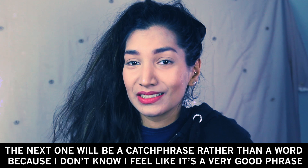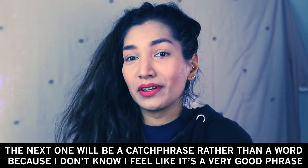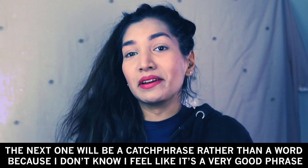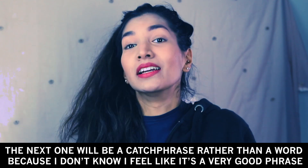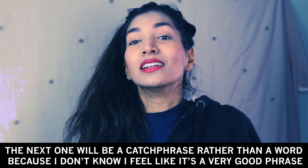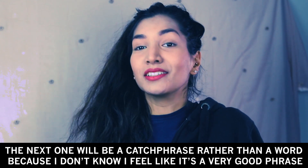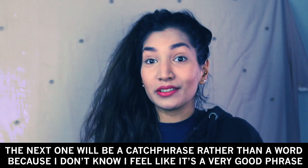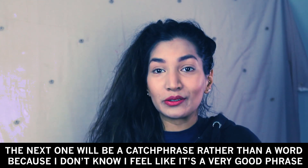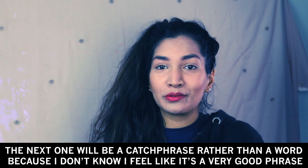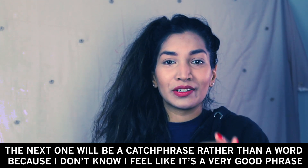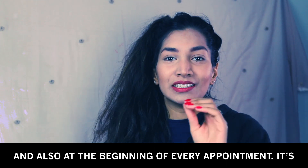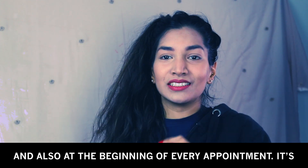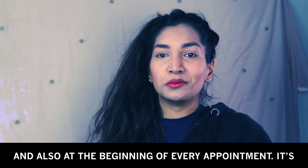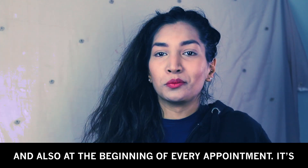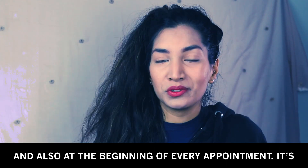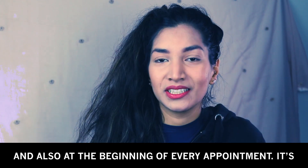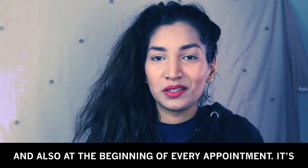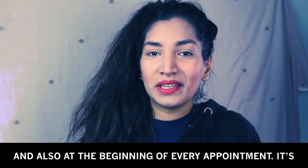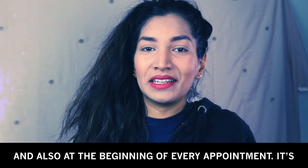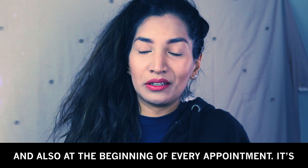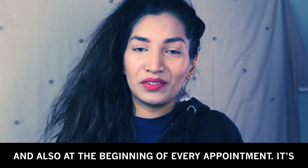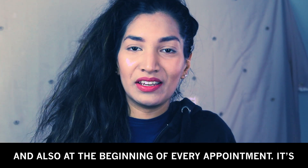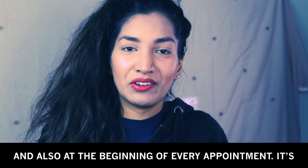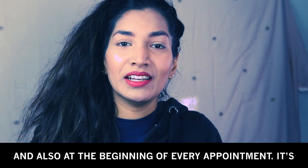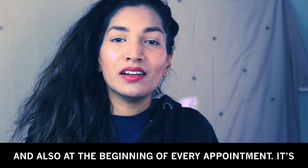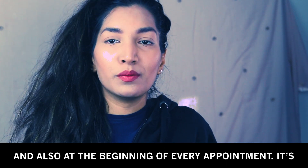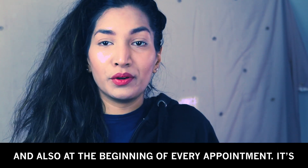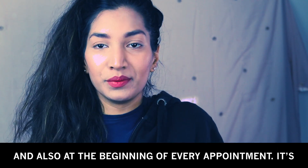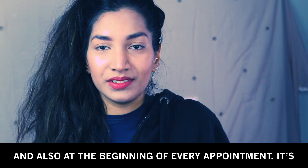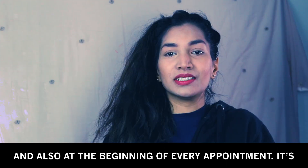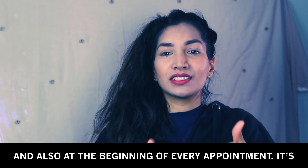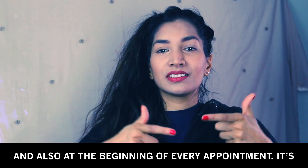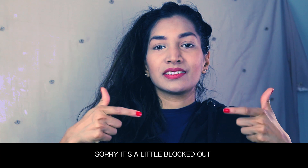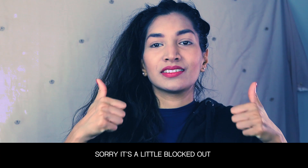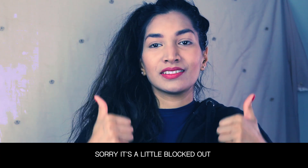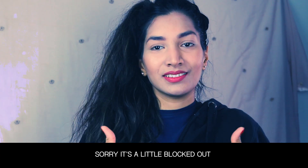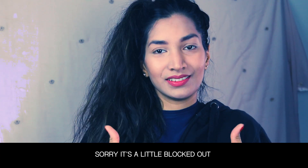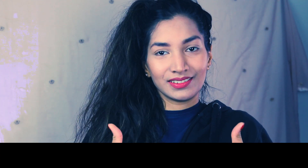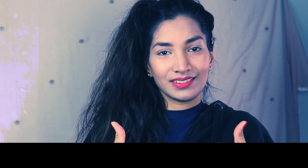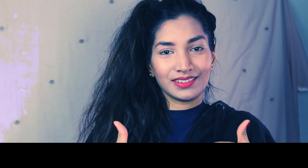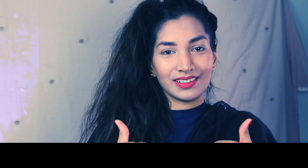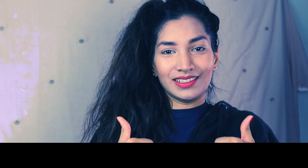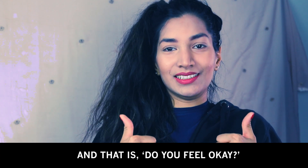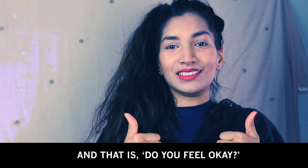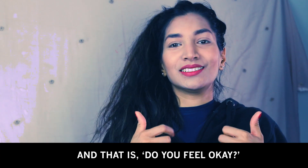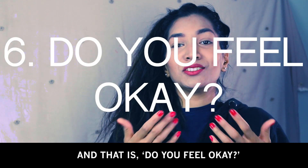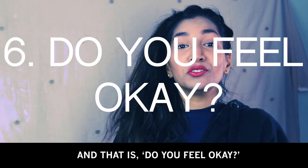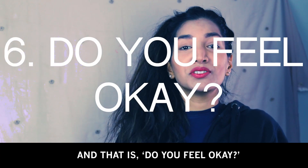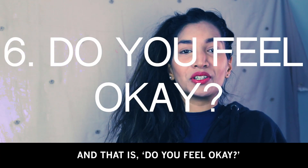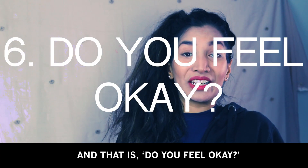it's a very good phrase and you will say it at the beginning of every appointment. And that is, do you feel